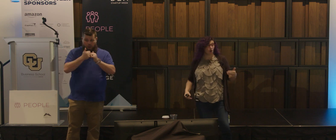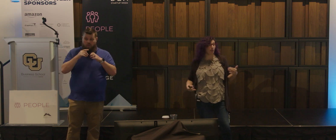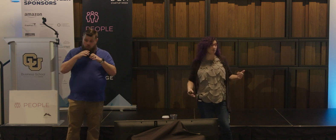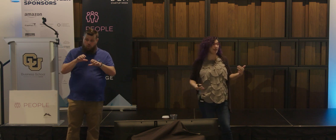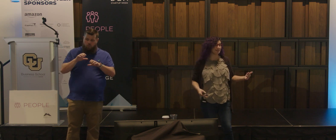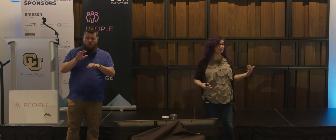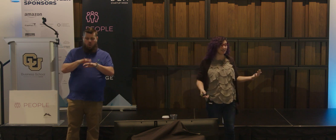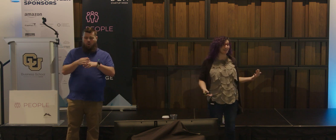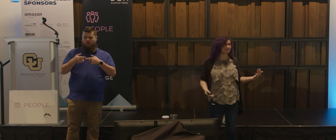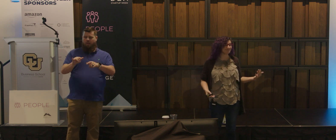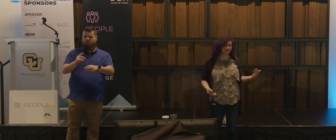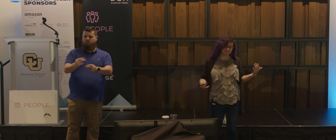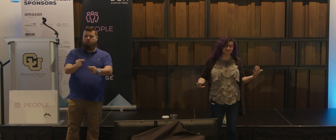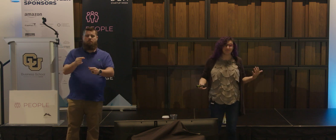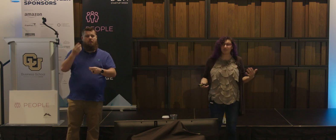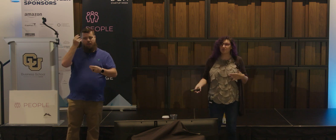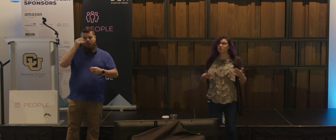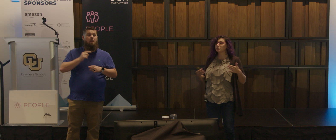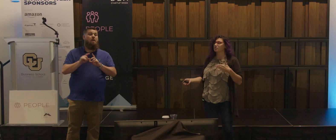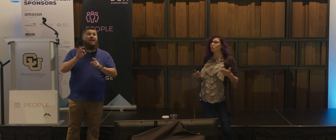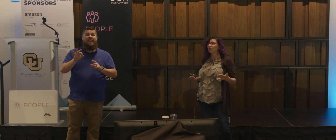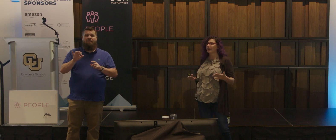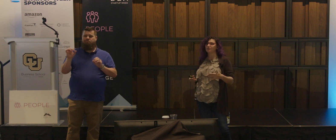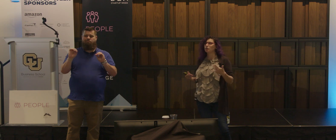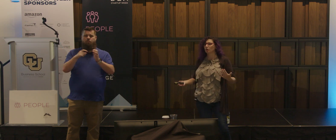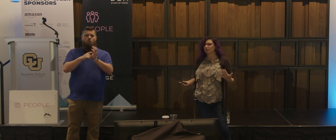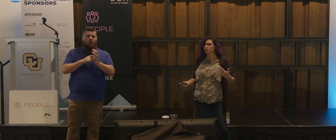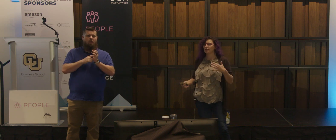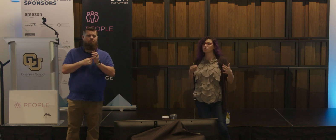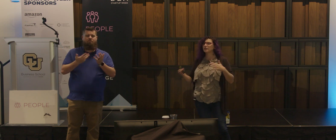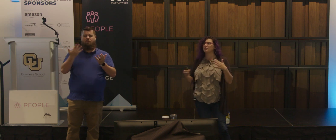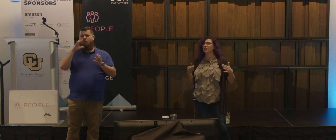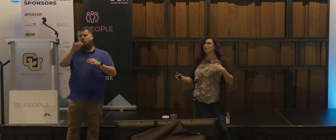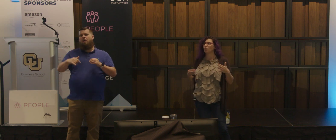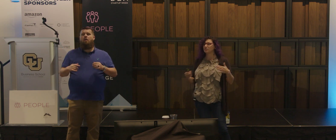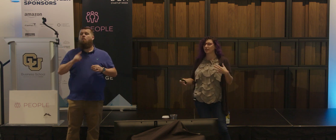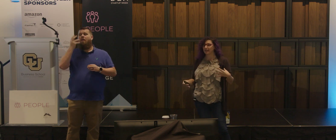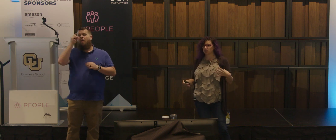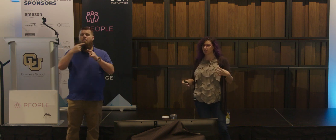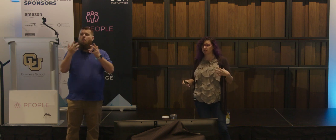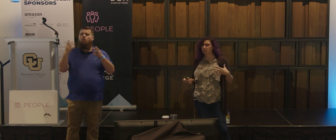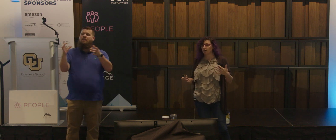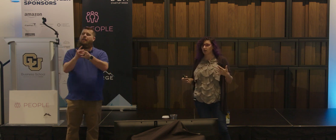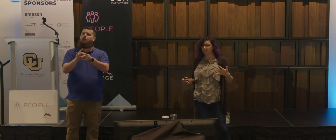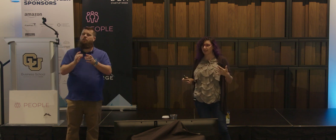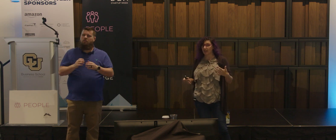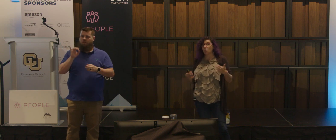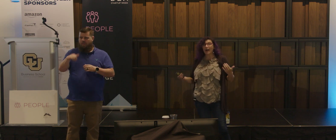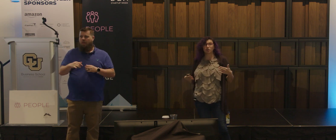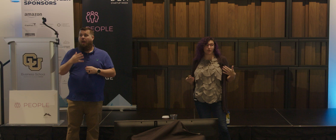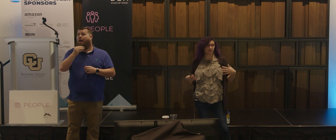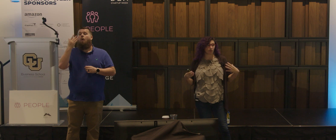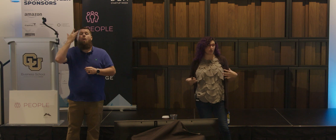does on-the-spot, intense thinking. But if the position doesn't require that, then you don't need to do that. So really thinking about what's the connection of that